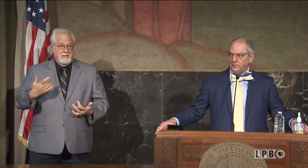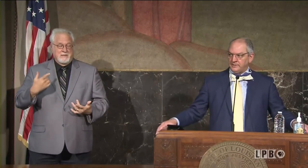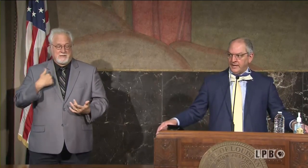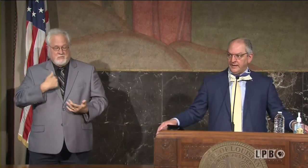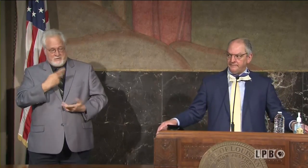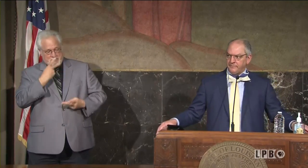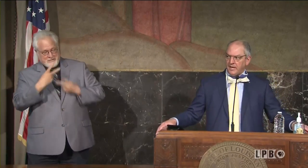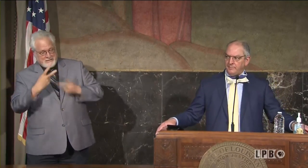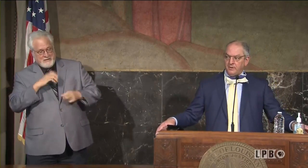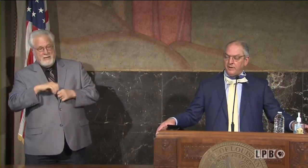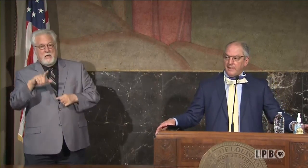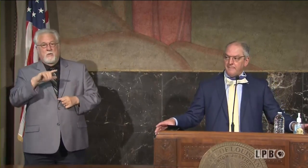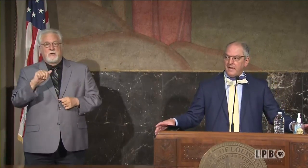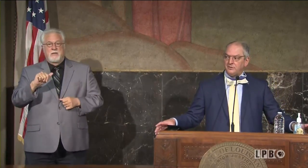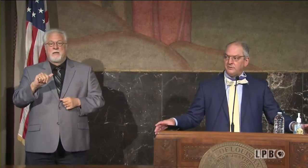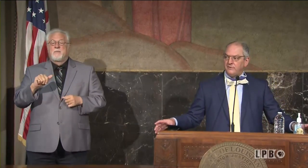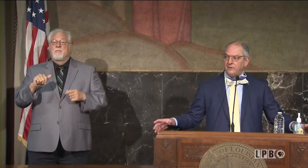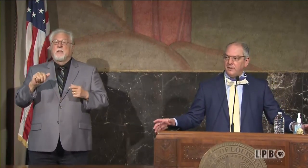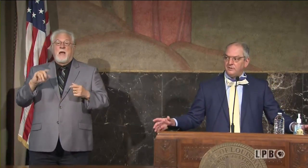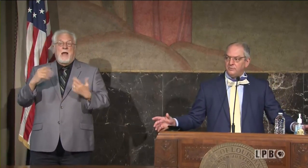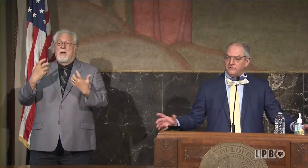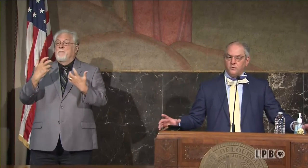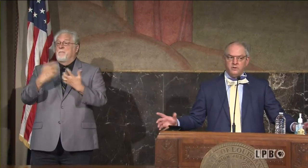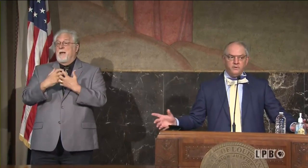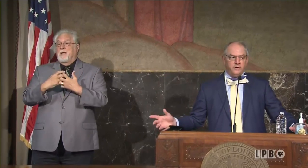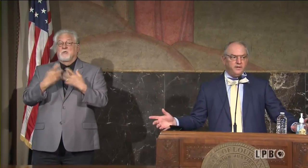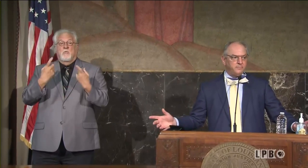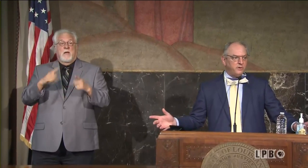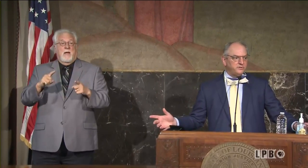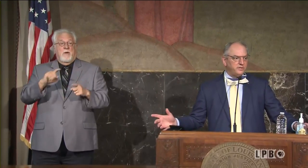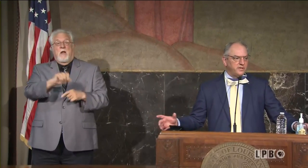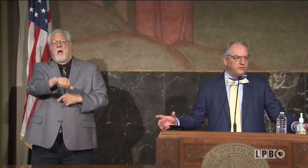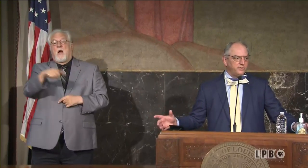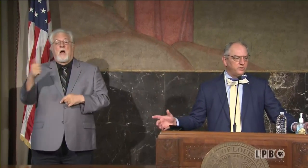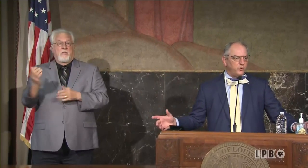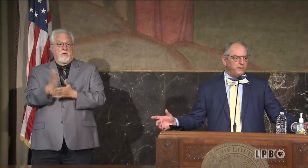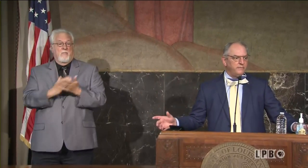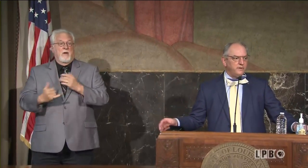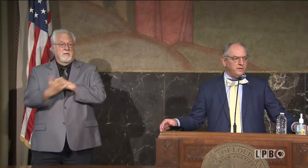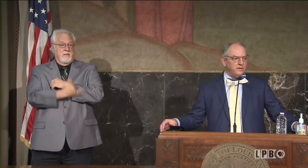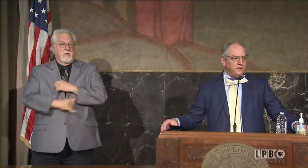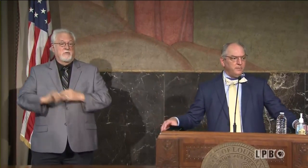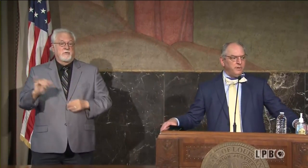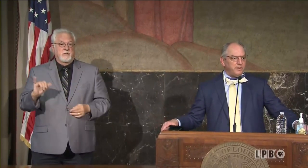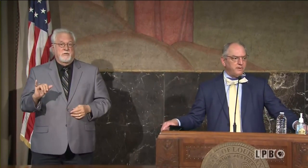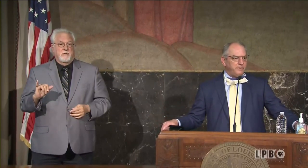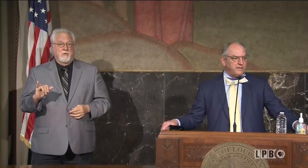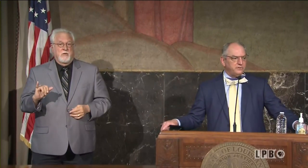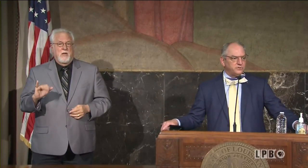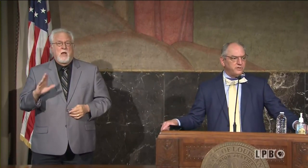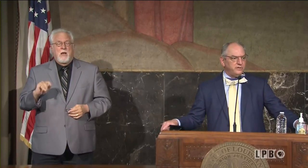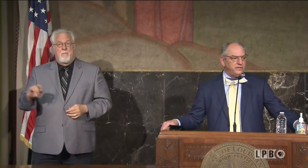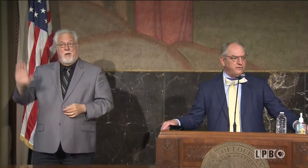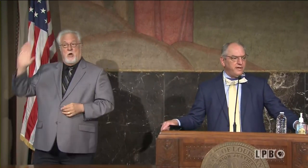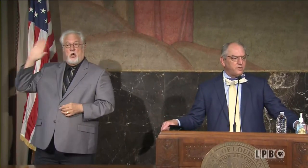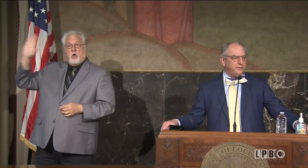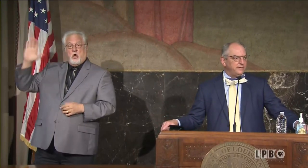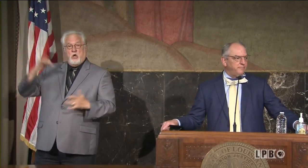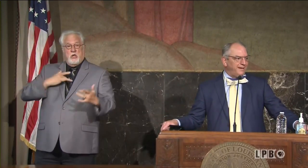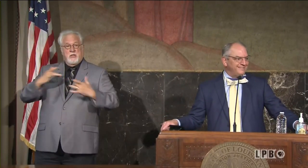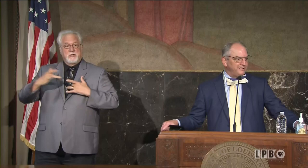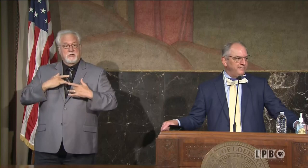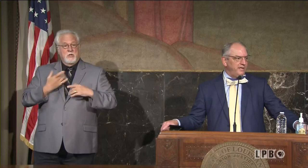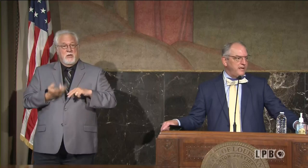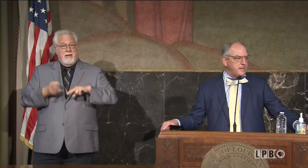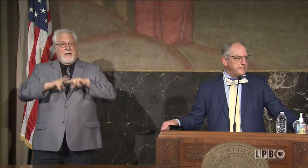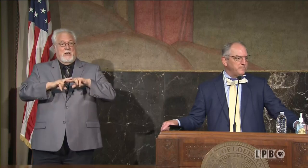in Louisiana. And by the way, they match very much what's going on in other parts of the country as well. But her big concern is the increase